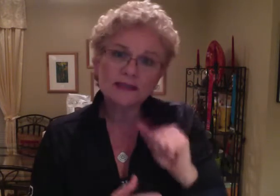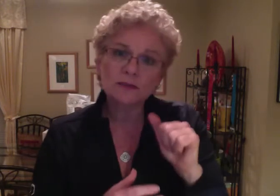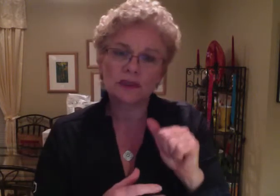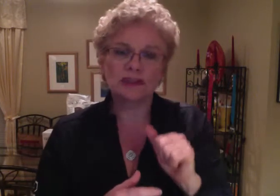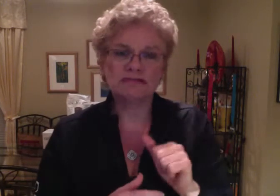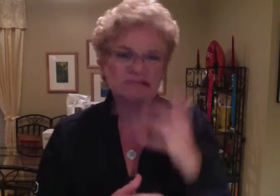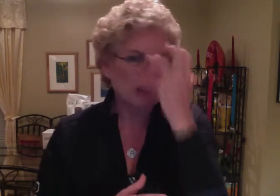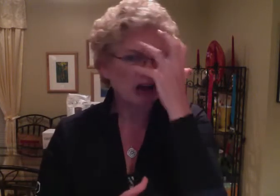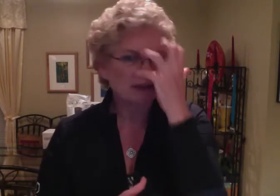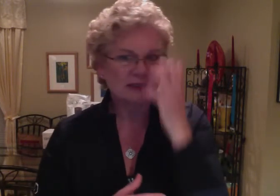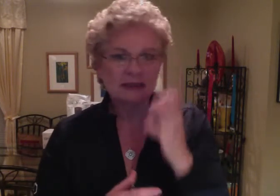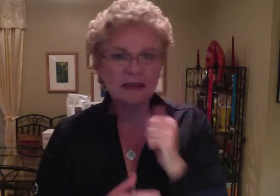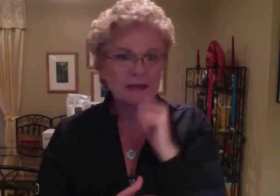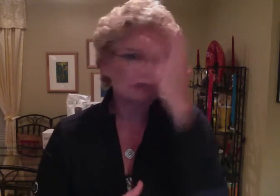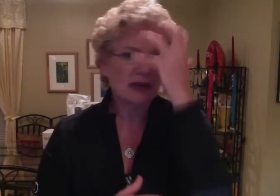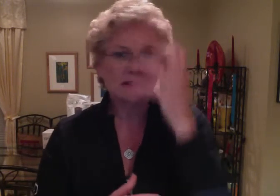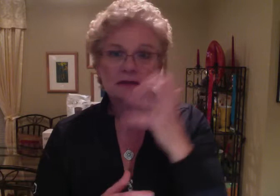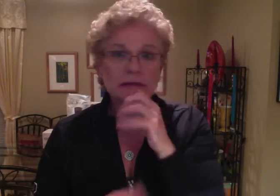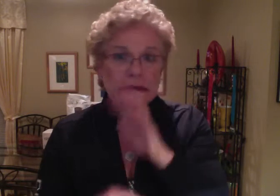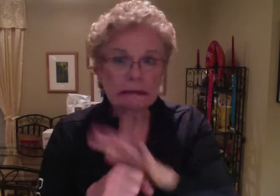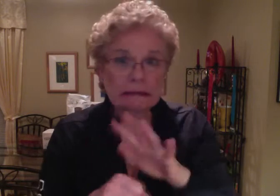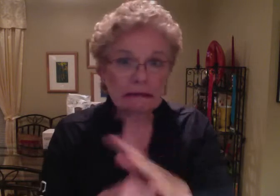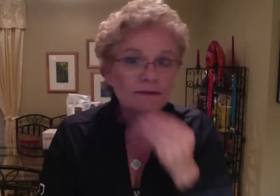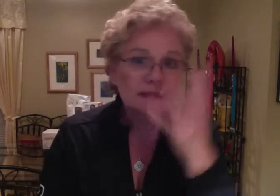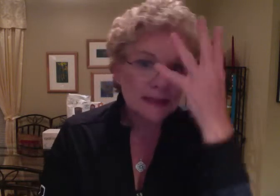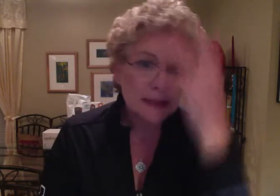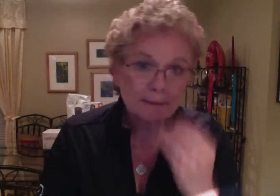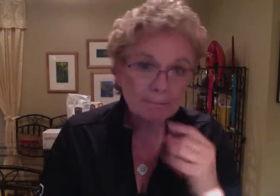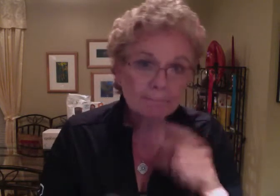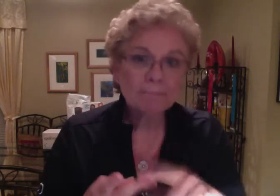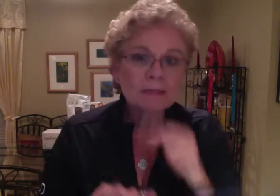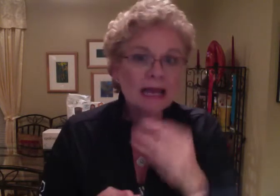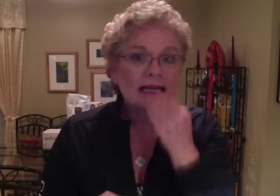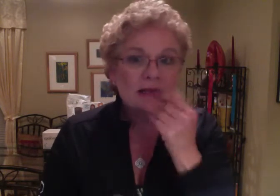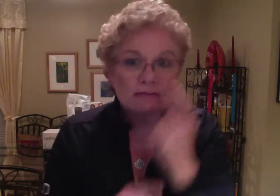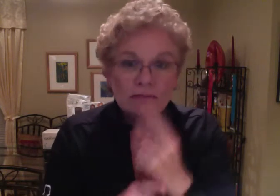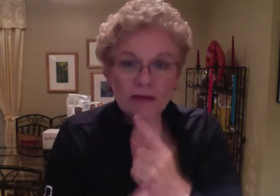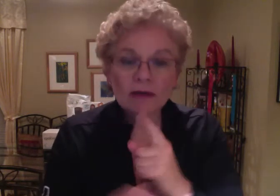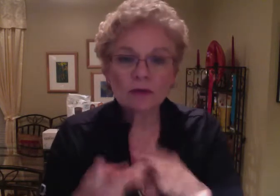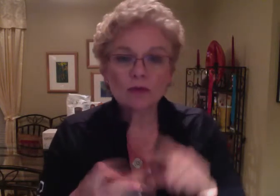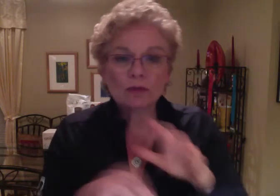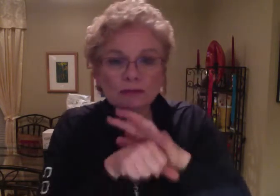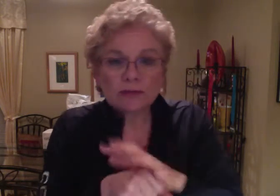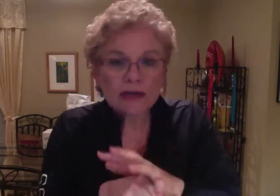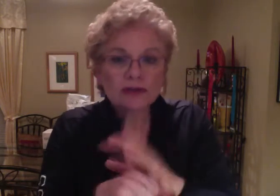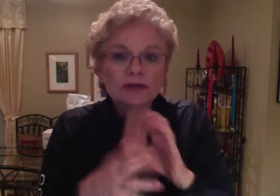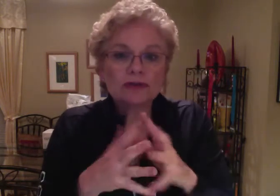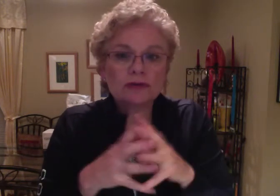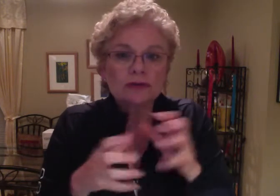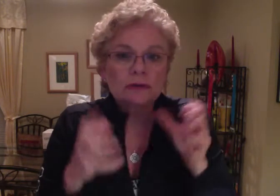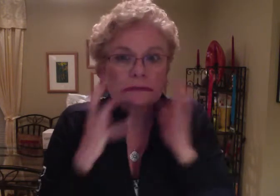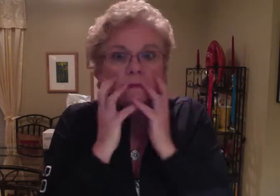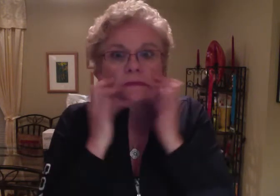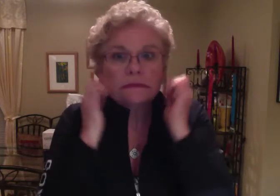grouchy. We didn't get enough sleep. We didn't eat right, more than likely. You've got too much pressure. You've got too much stress. Well, everything kind of flows into the other. And